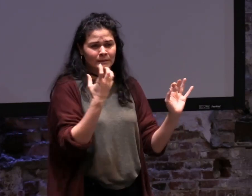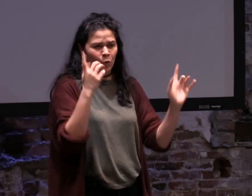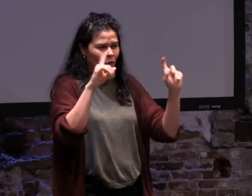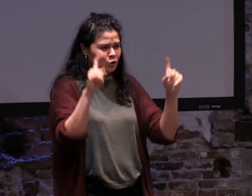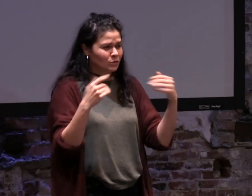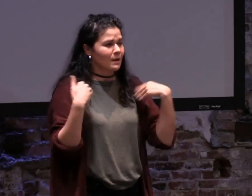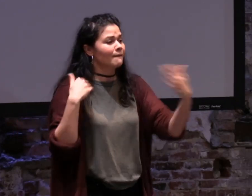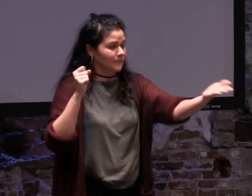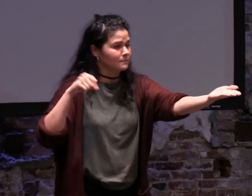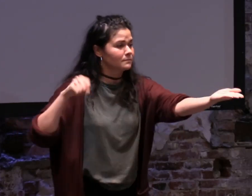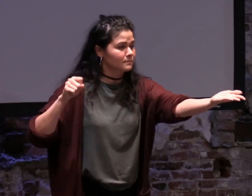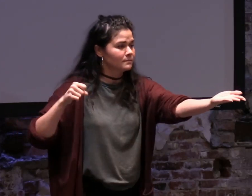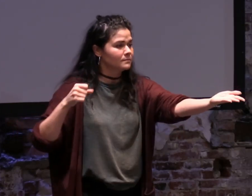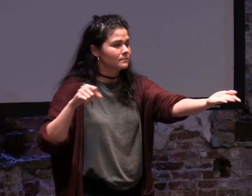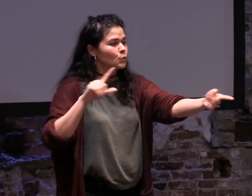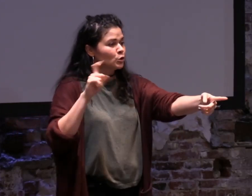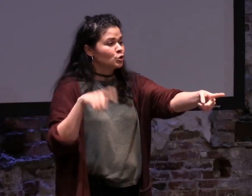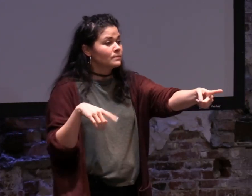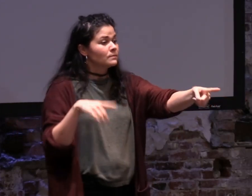ask staff and they'll lead you.